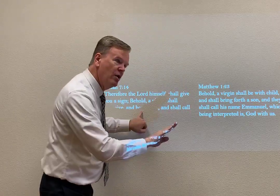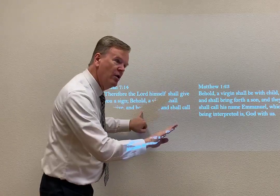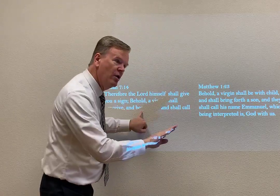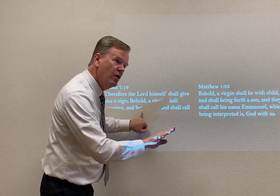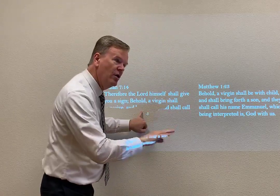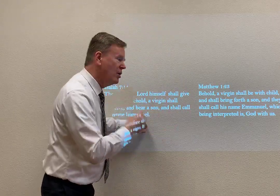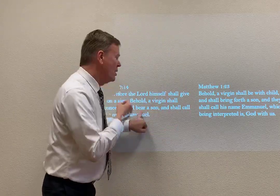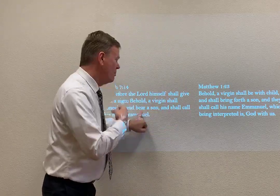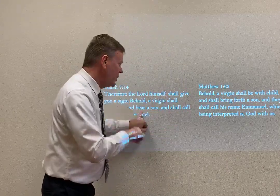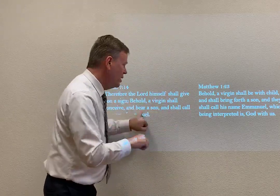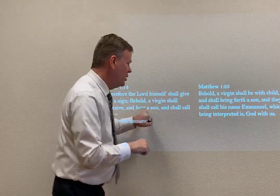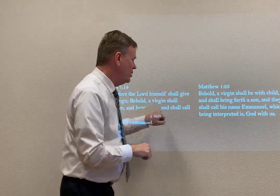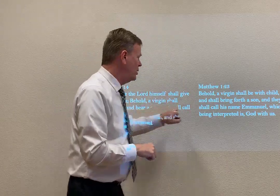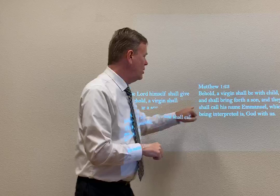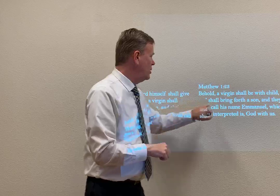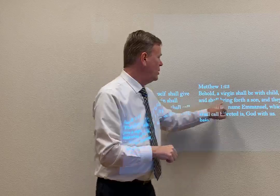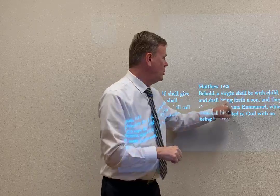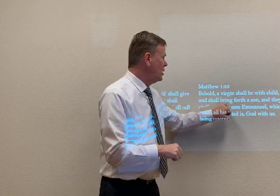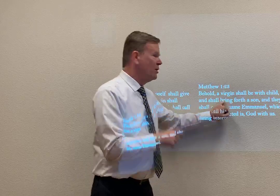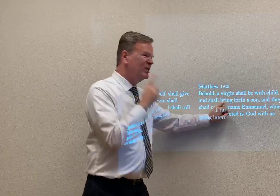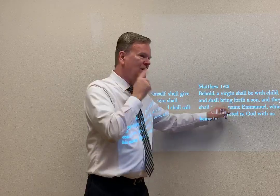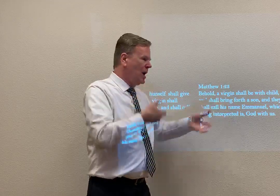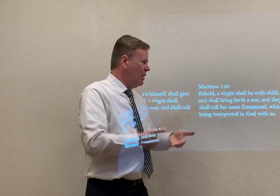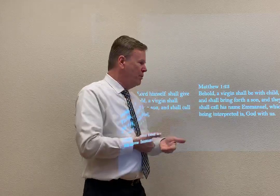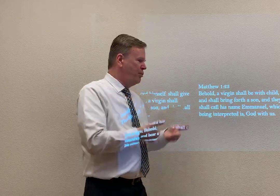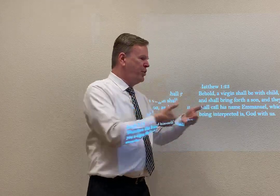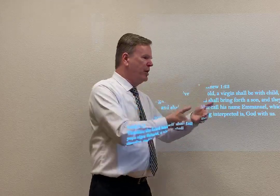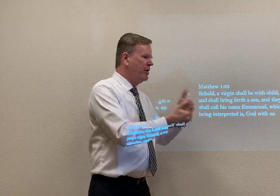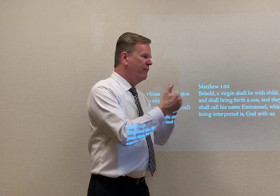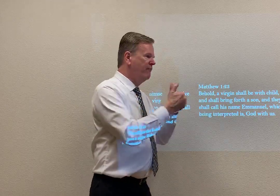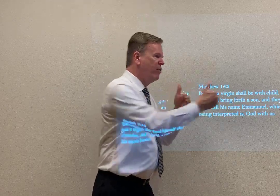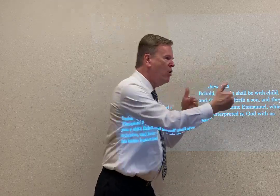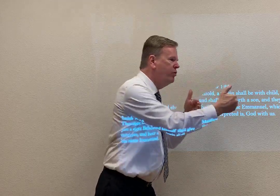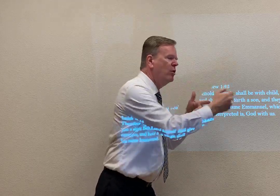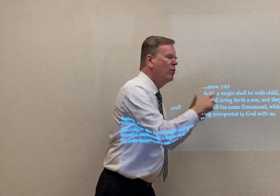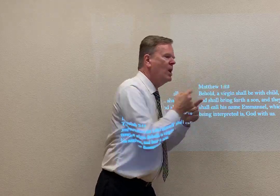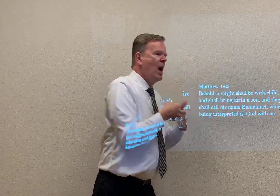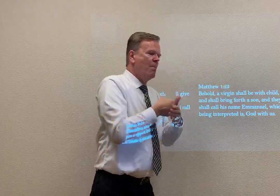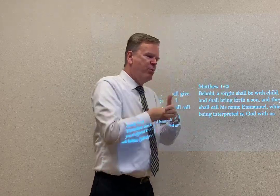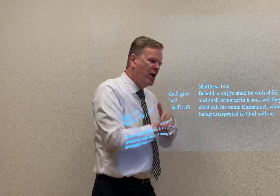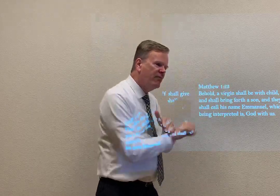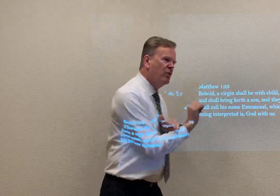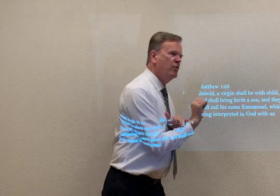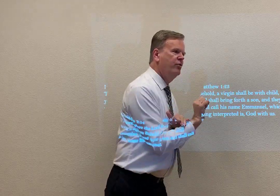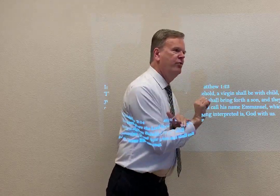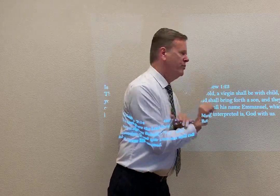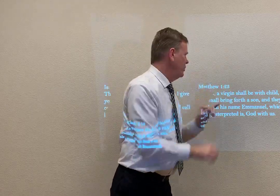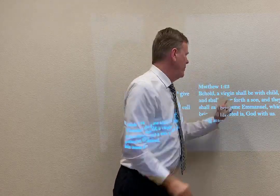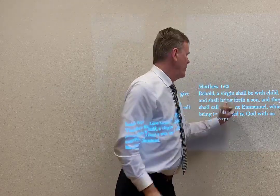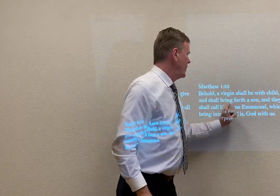son, bring forth a son. It's the same idea, right? It says bring forth a son is the same thing as bearing a